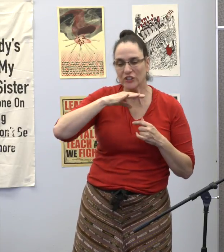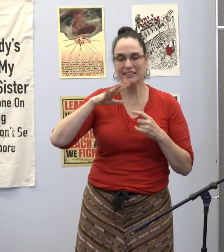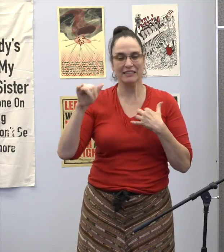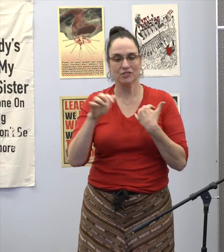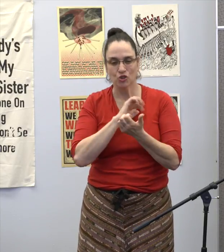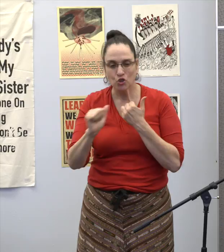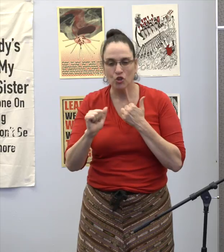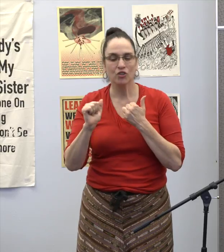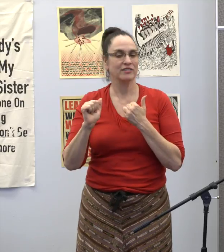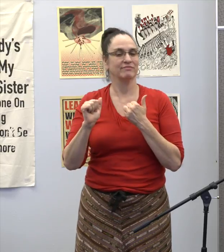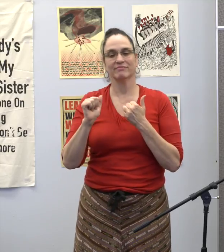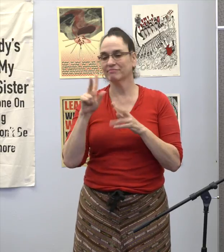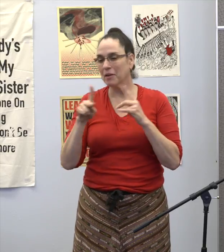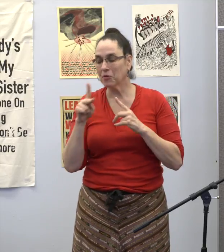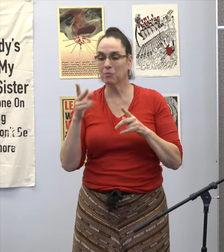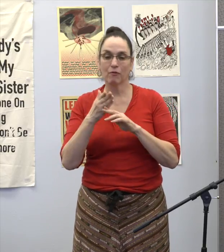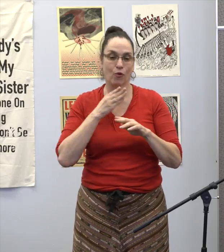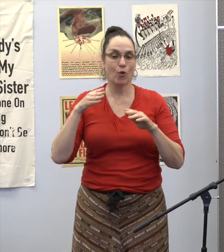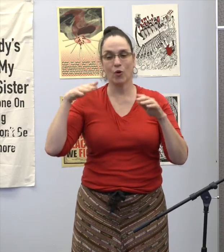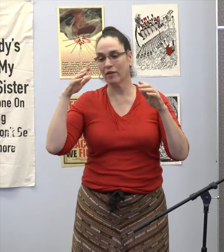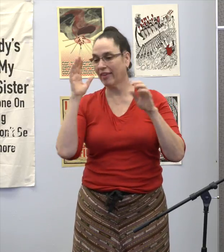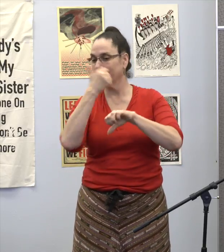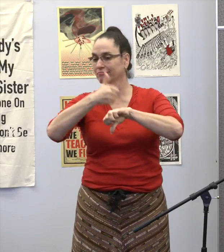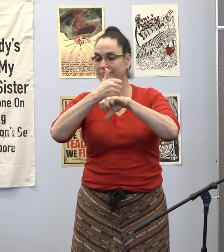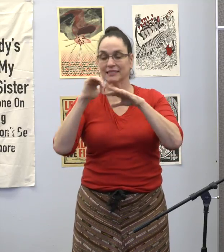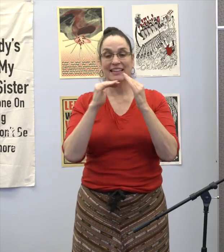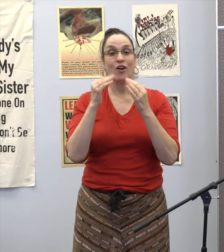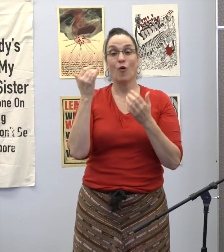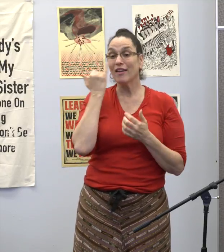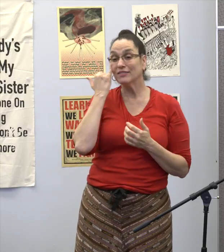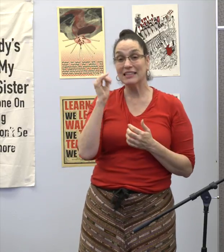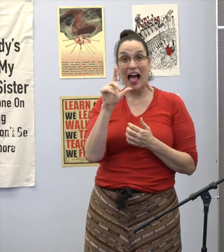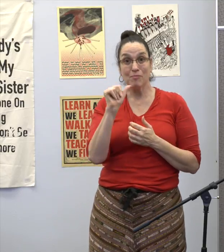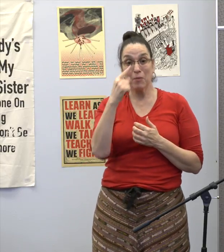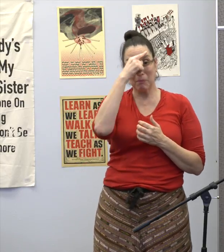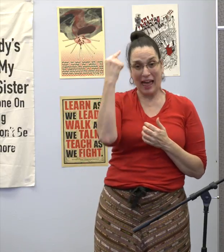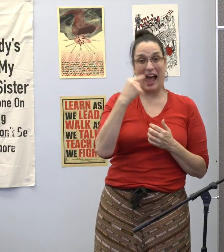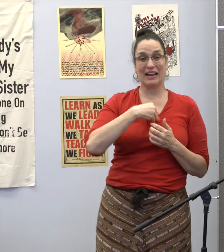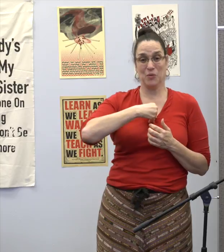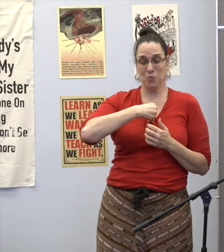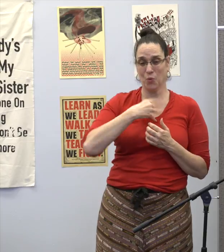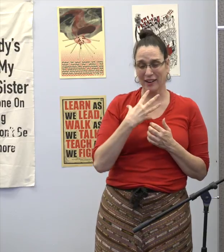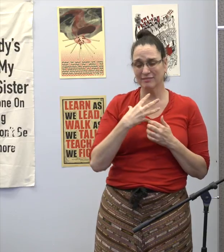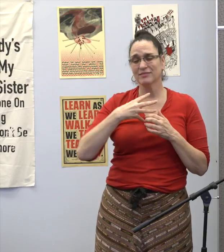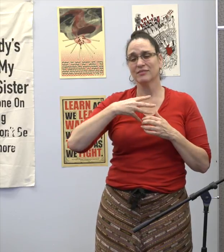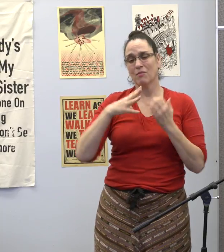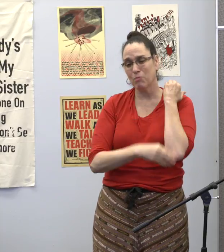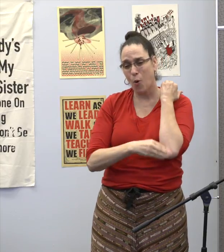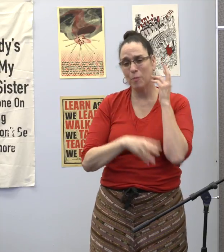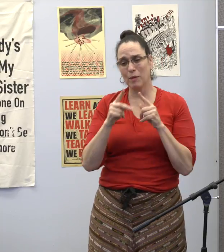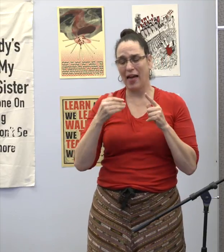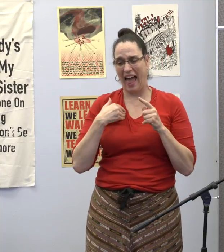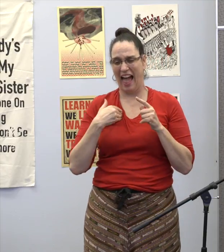city, or whether it's in Alabama where black and white poor people still live with open sewage in their backyards because